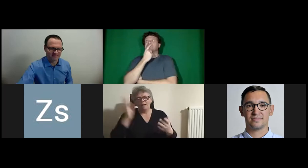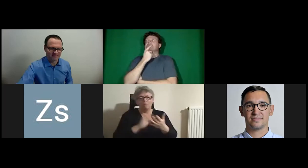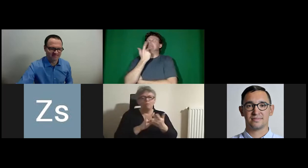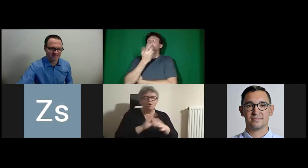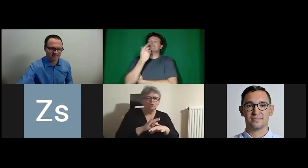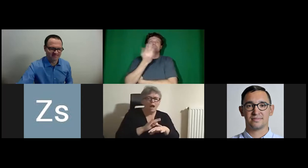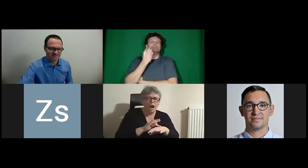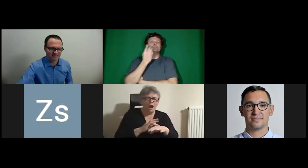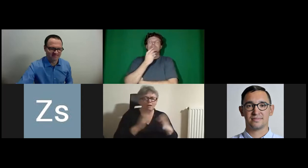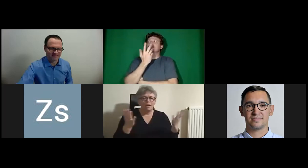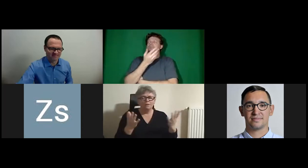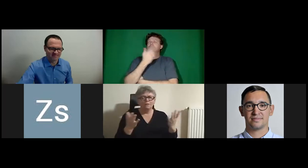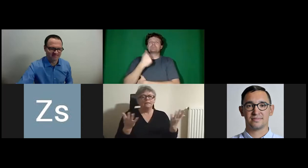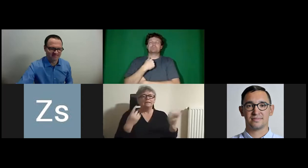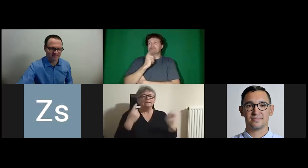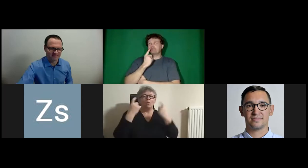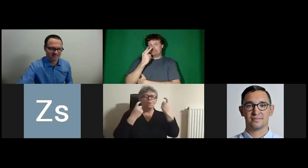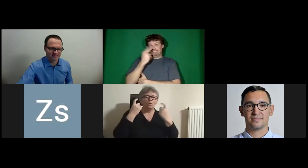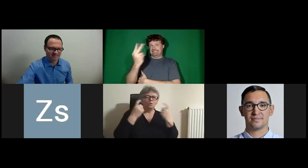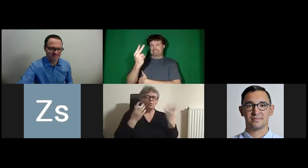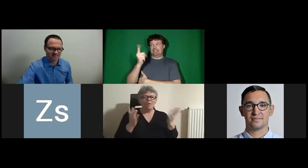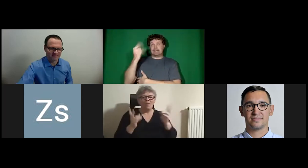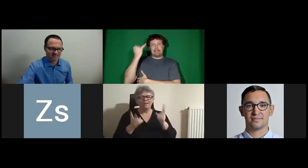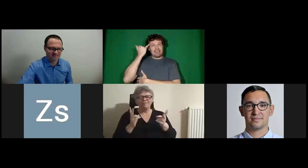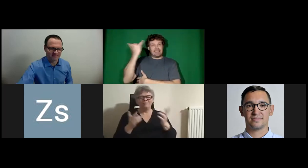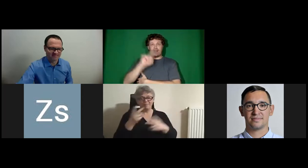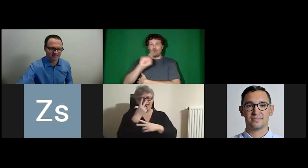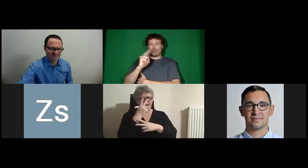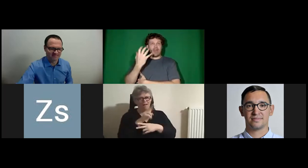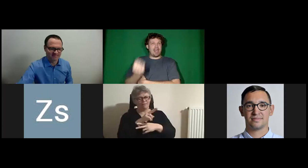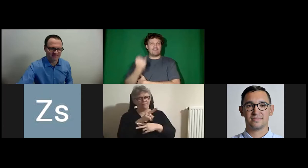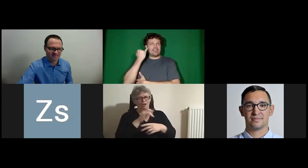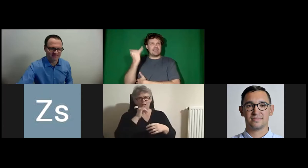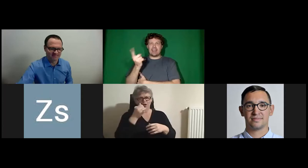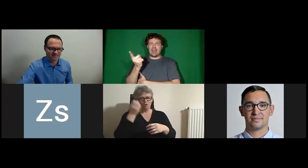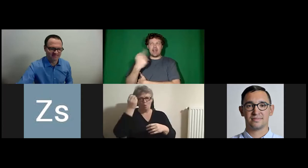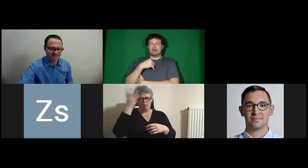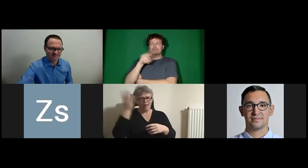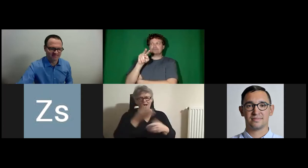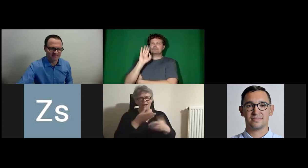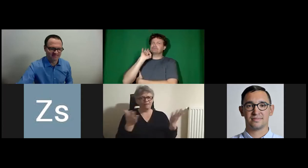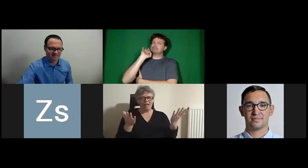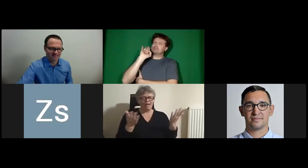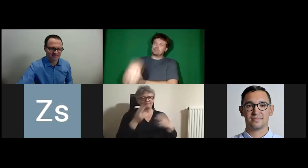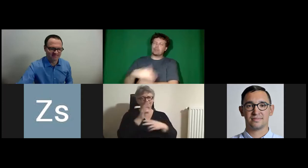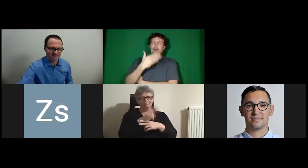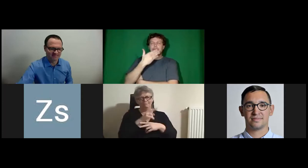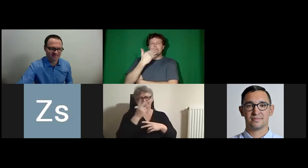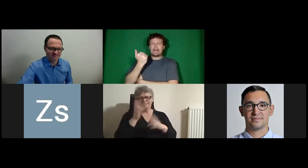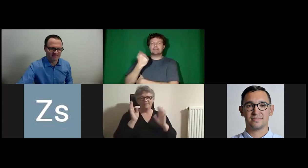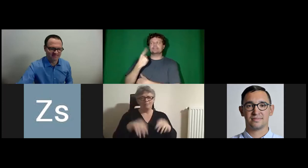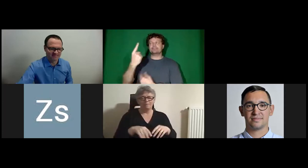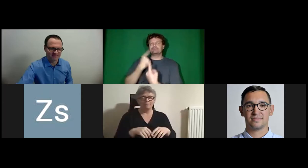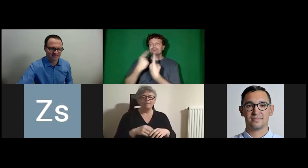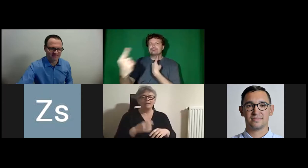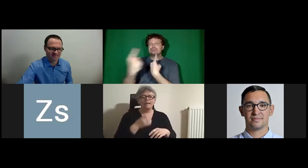At first, he thought of something rhythmic or musical, and he's like, no, I cannot hear anything. So the psychologist